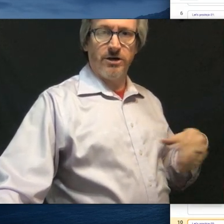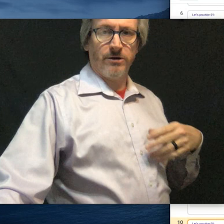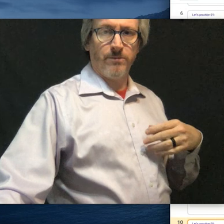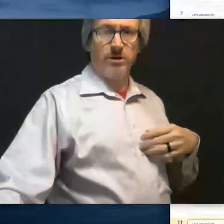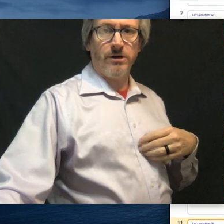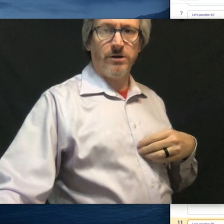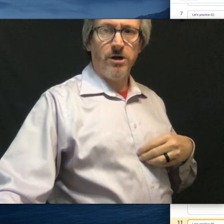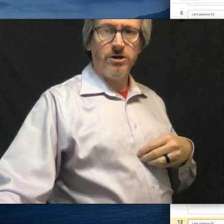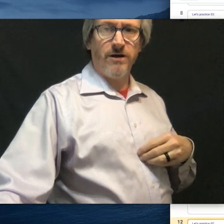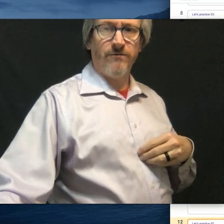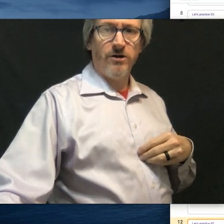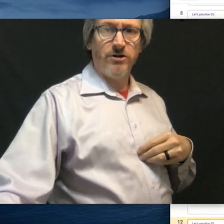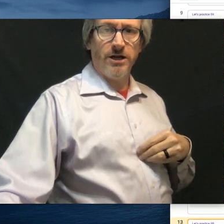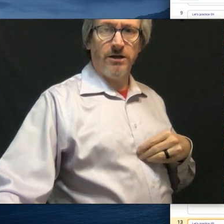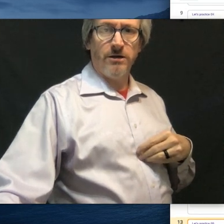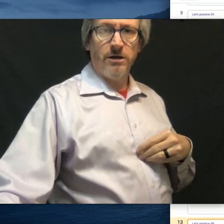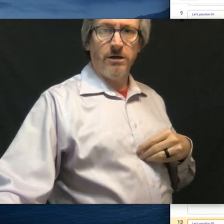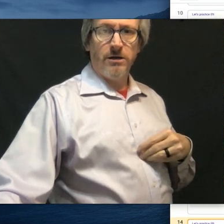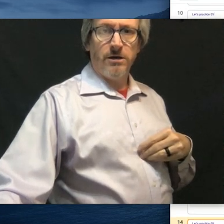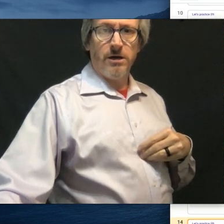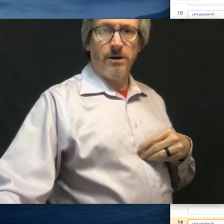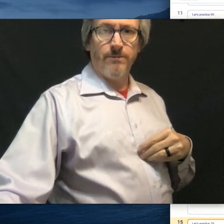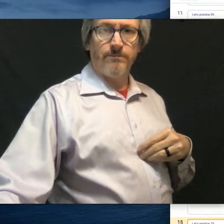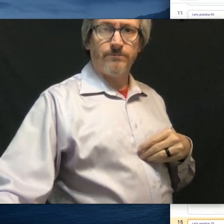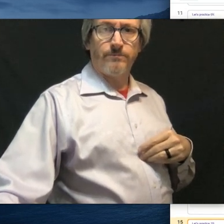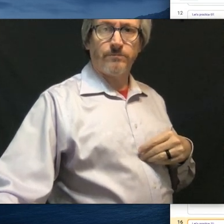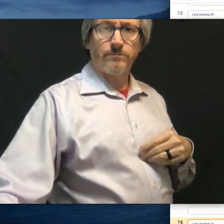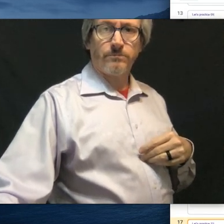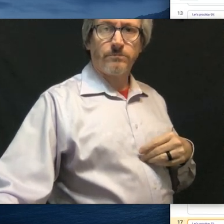Jane, Jacob, Jane, Jeff, Jenny.